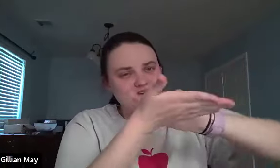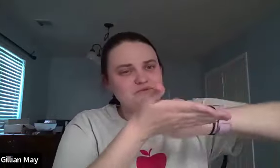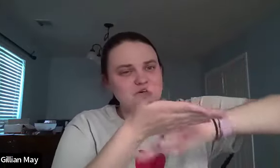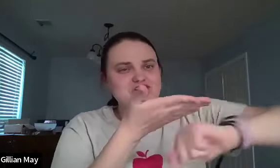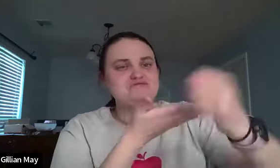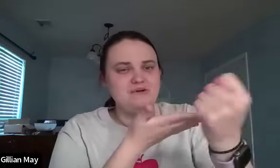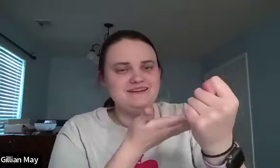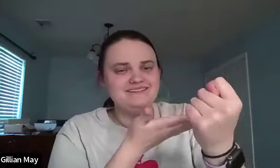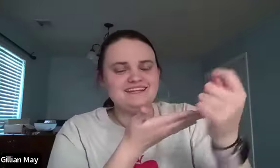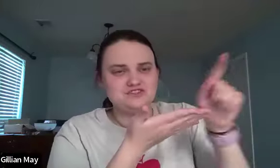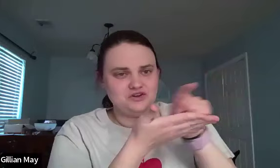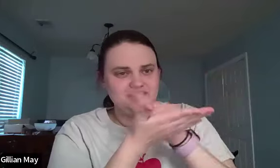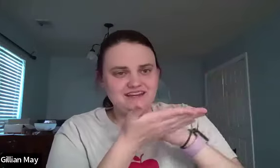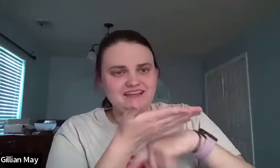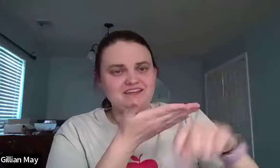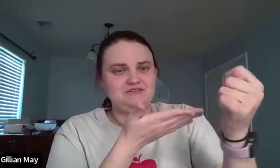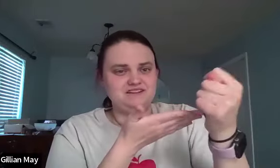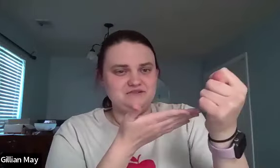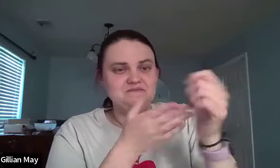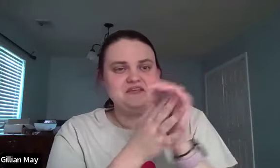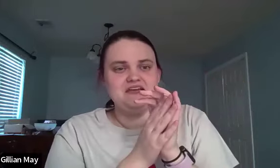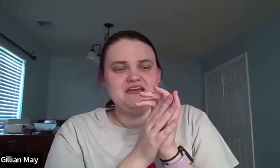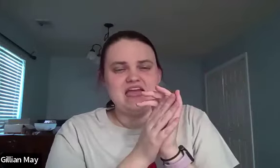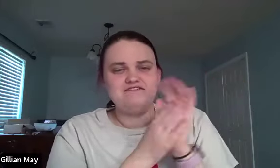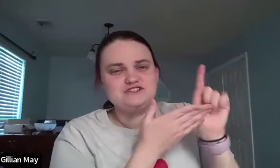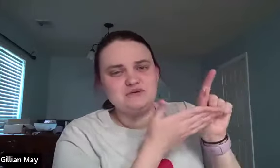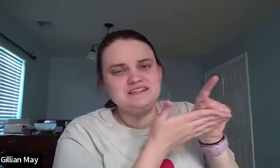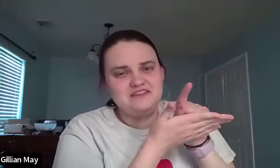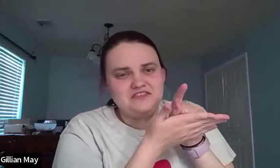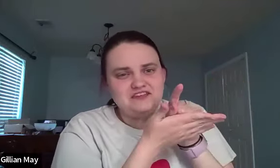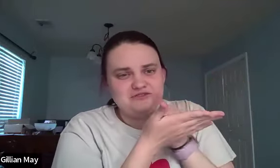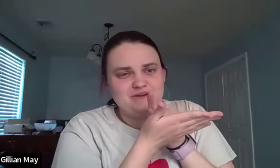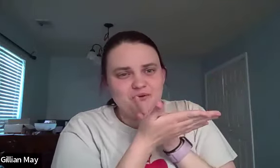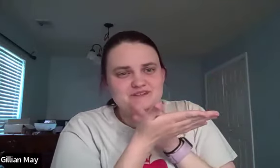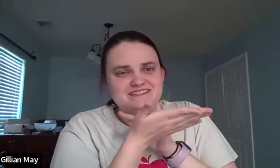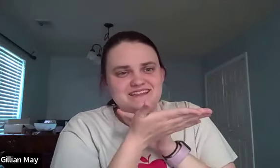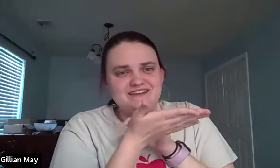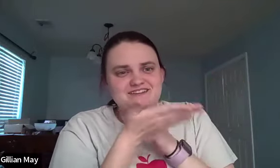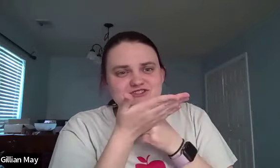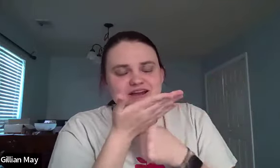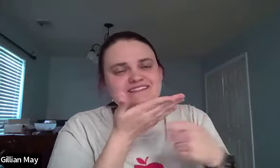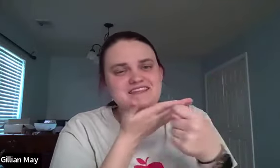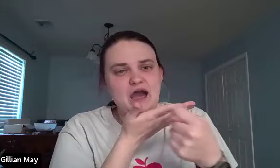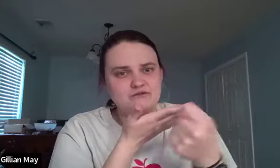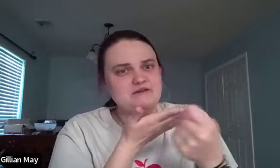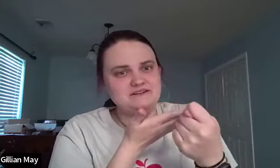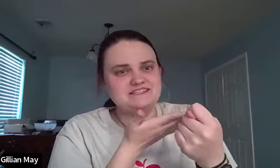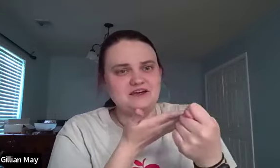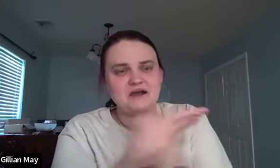wonky, once you know it, it's good and like you can do it. If you slow it down and think it through, it almost is like trying to say the alphabet really slow. I don't